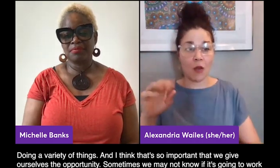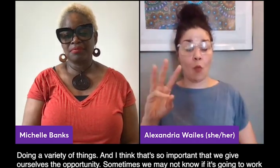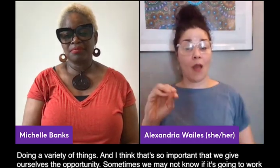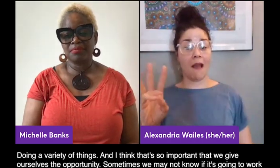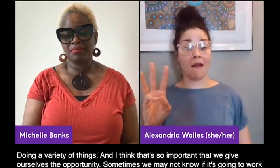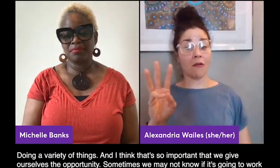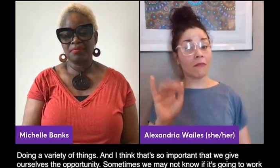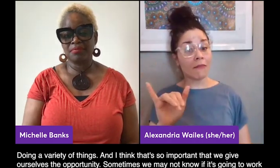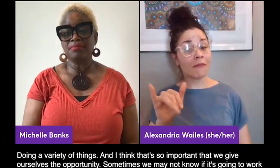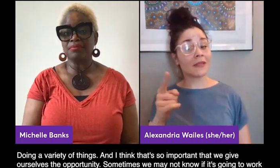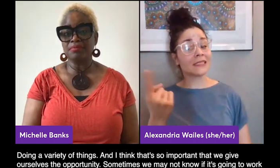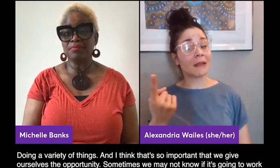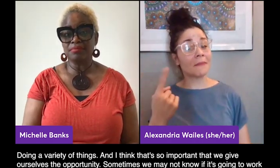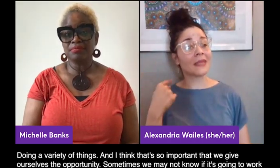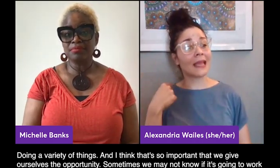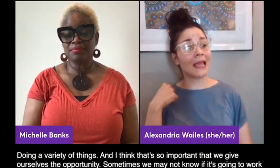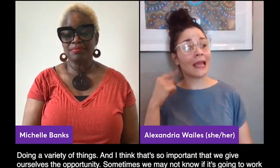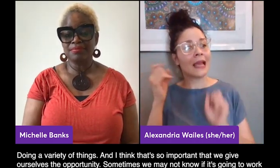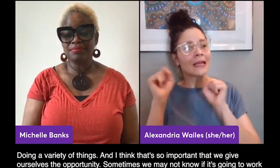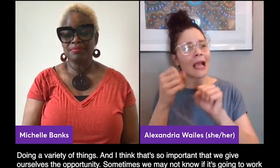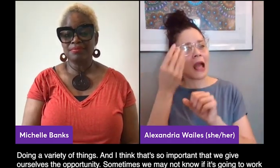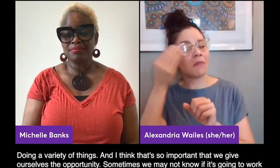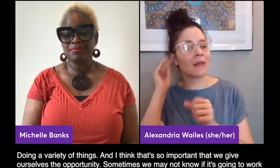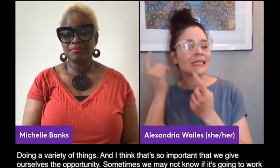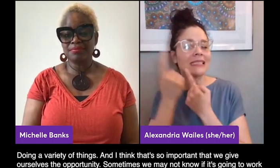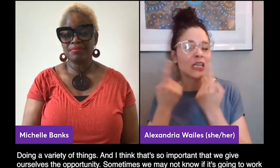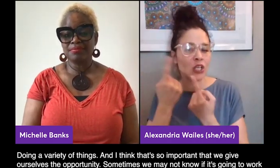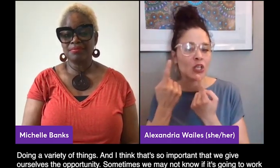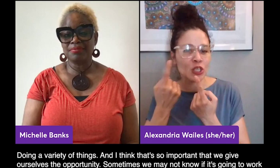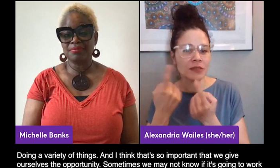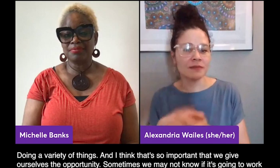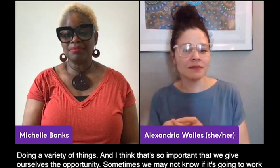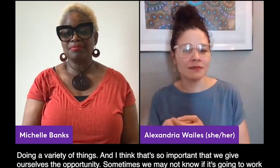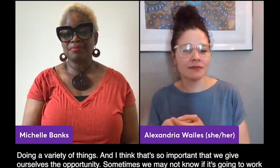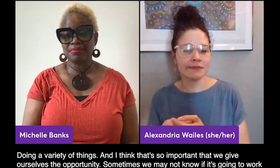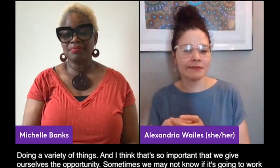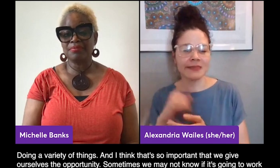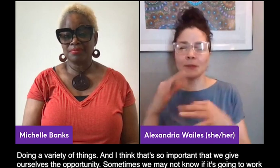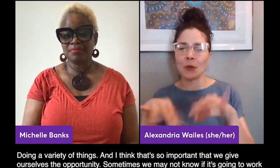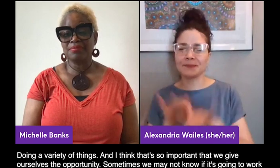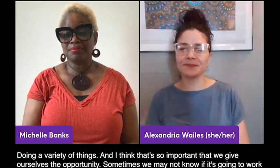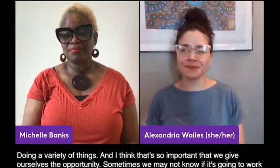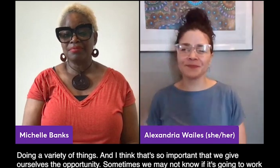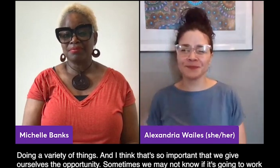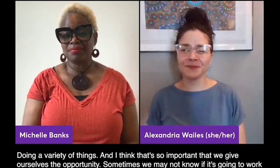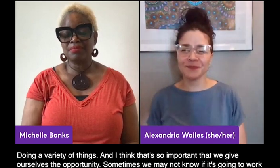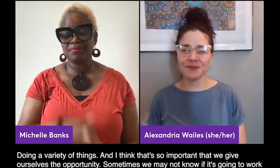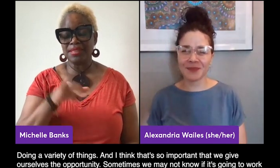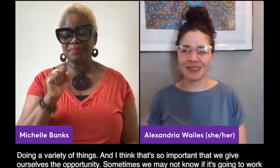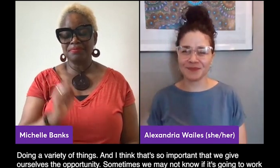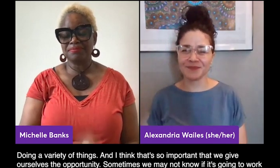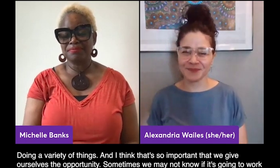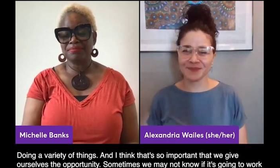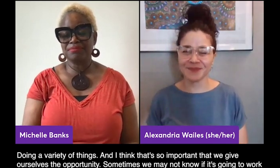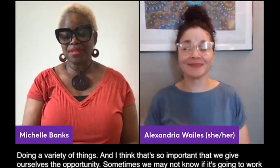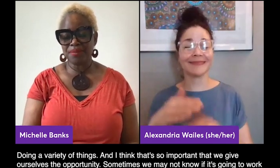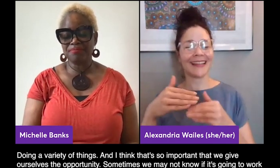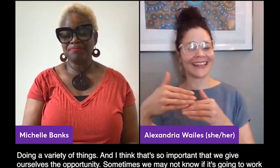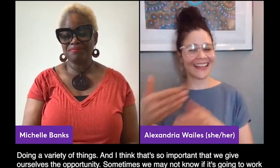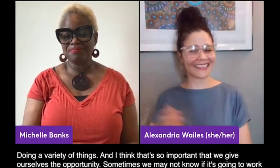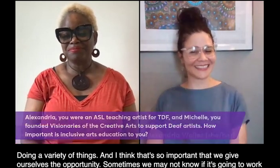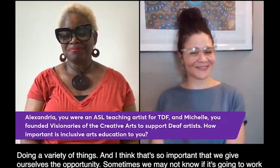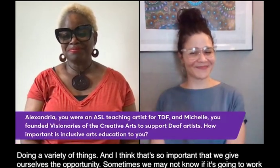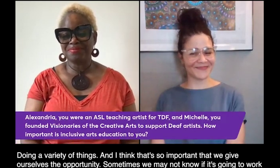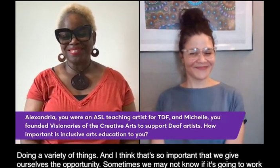not, but then we try it and recognize it as an option for the future. Next question. Alexandria, you were